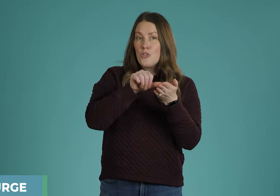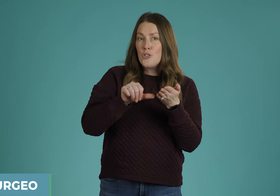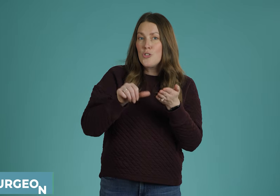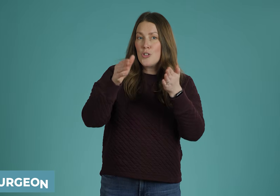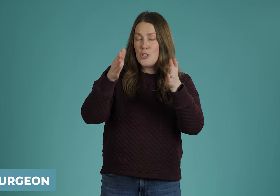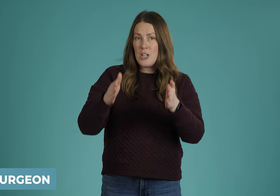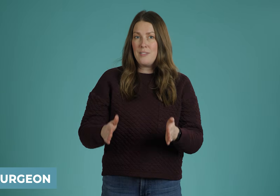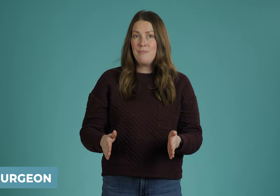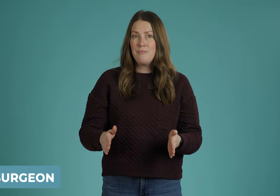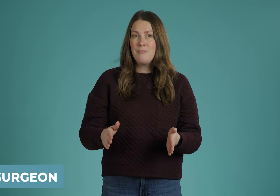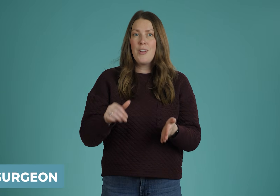Surgeon,